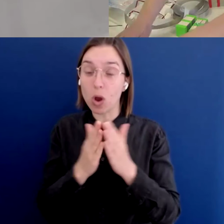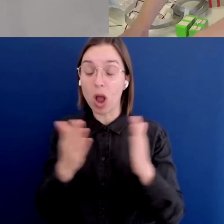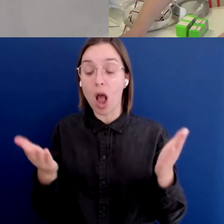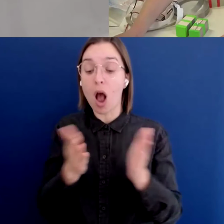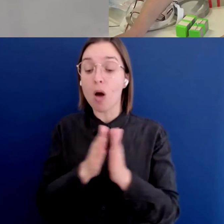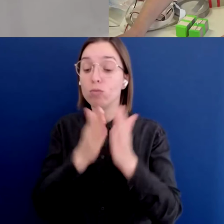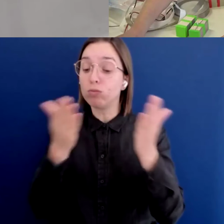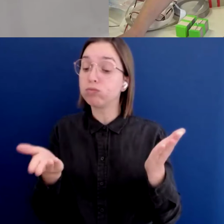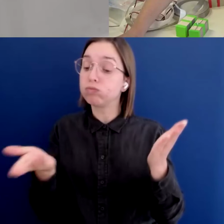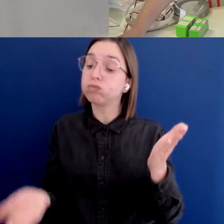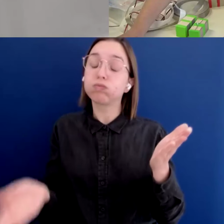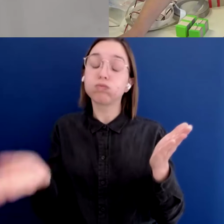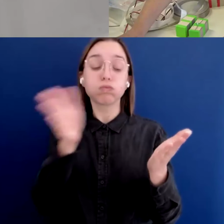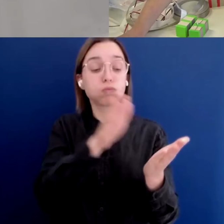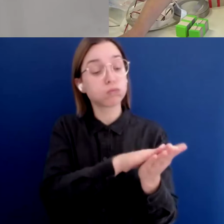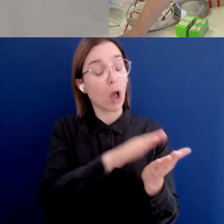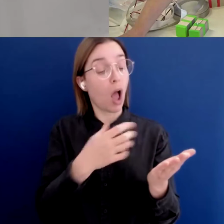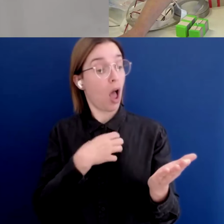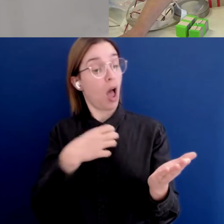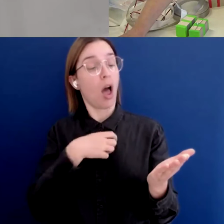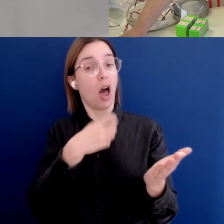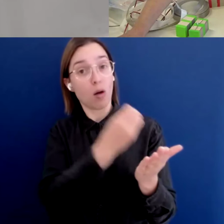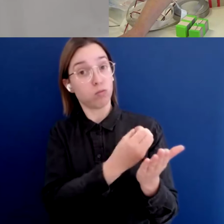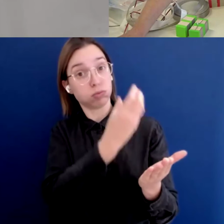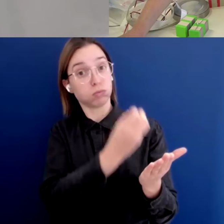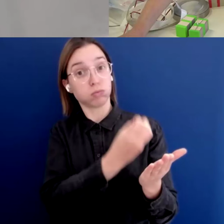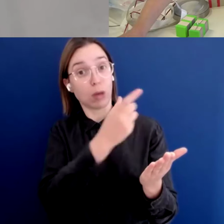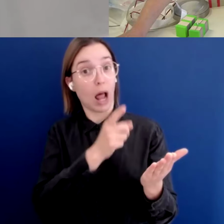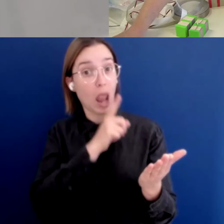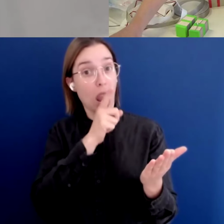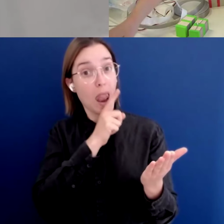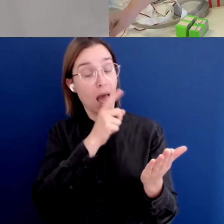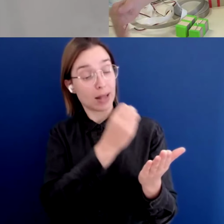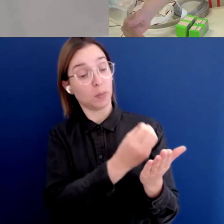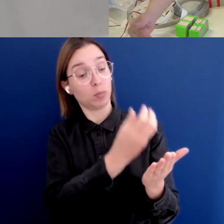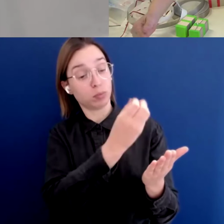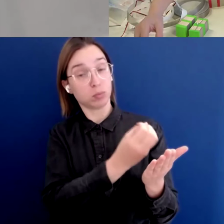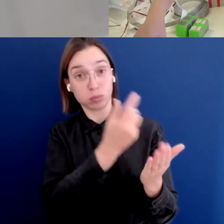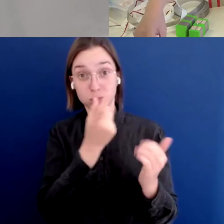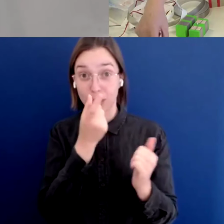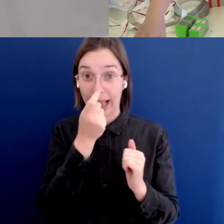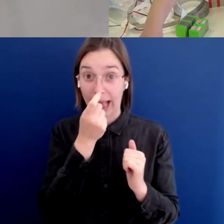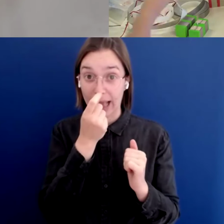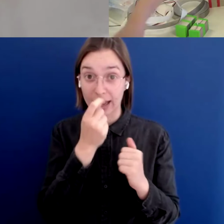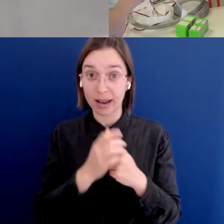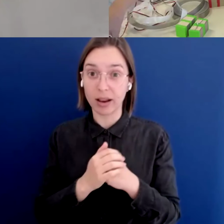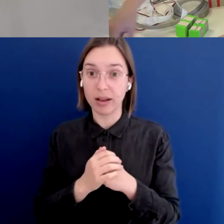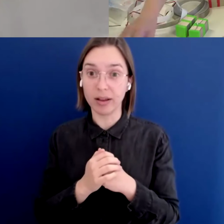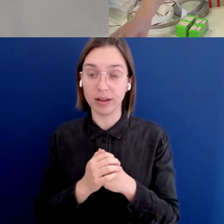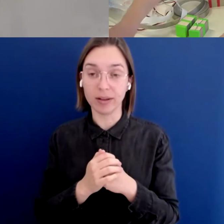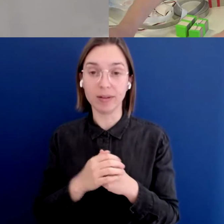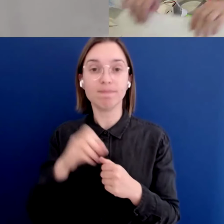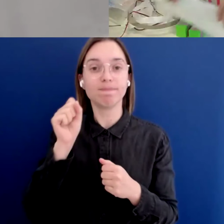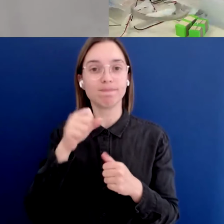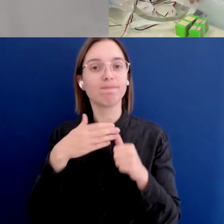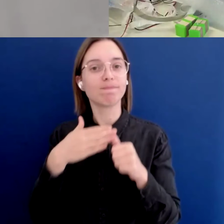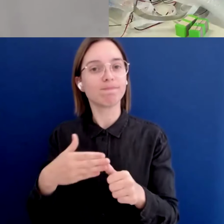Okay, so, and there's a couple of ways you could change the thing that lights up. If you actually had 3 sets